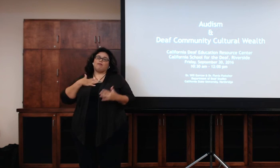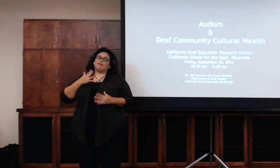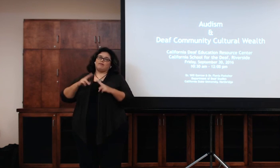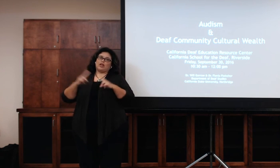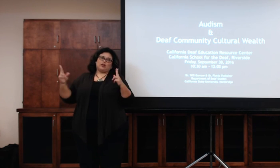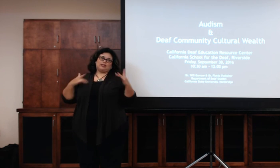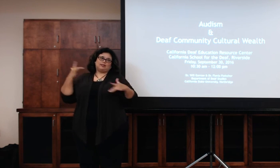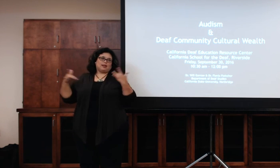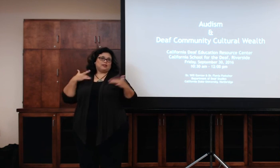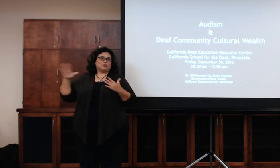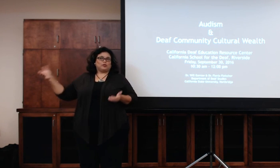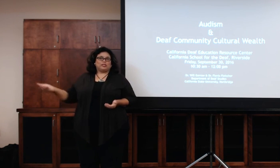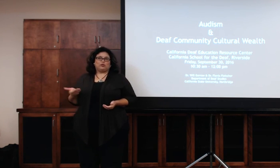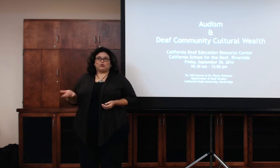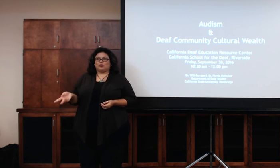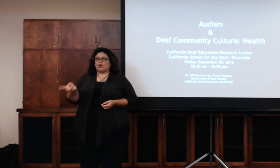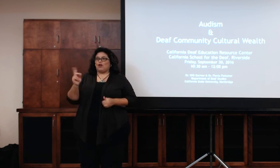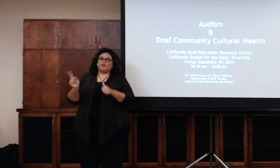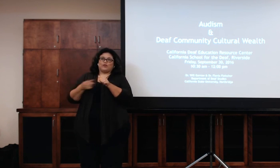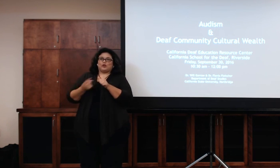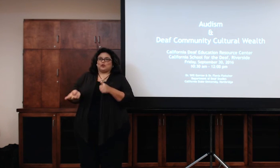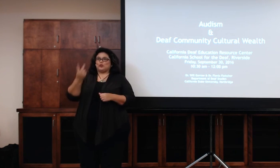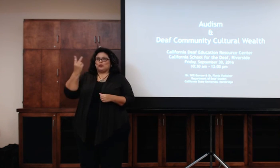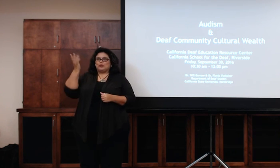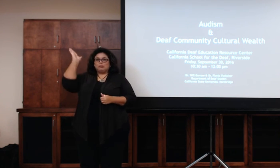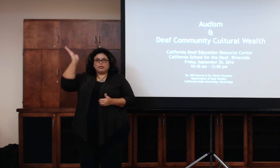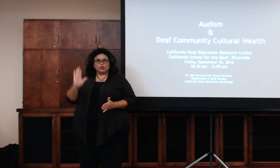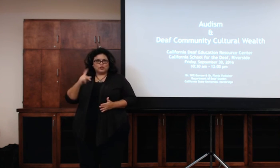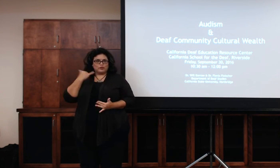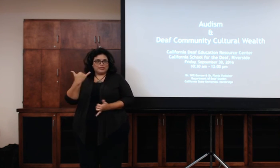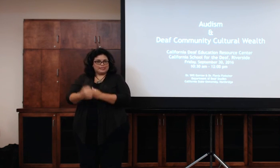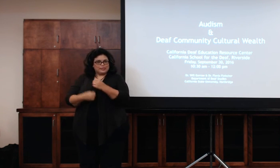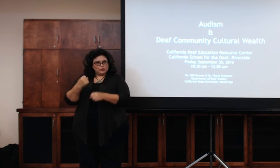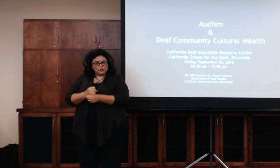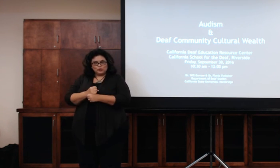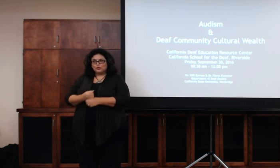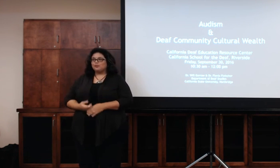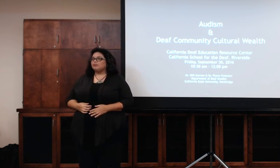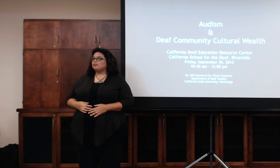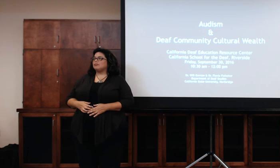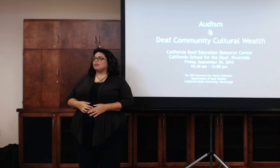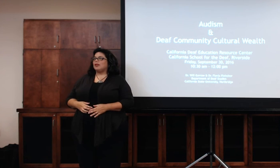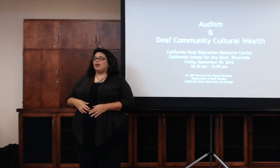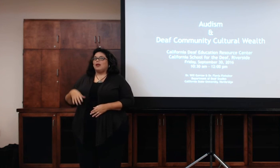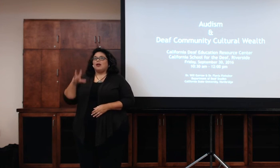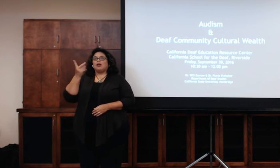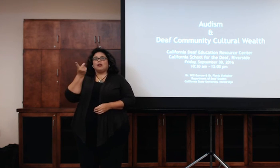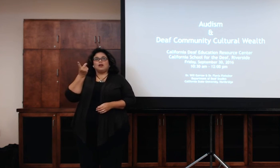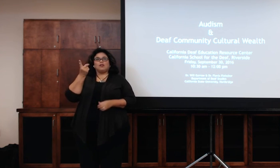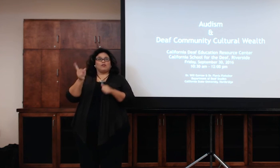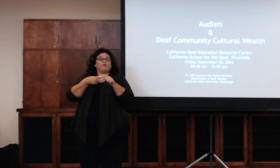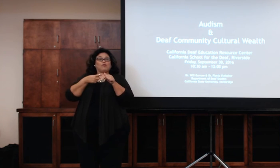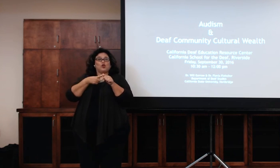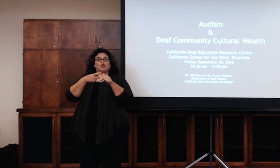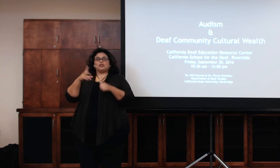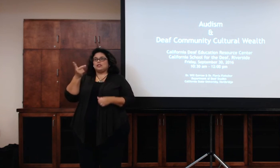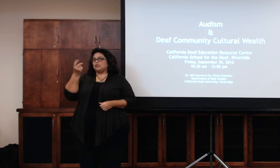Okay, so I'm so excited to introduce our first two presenters for this year. First, I'll